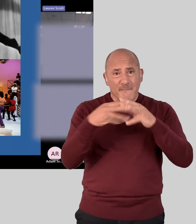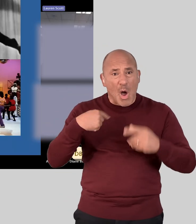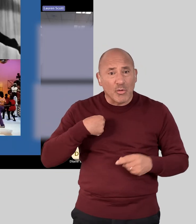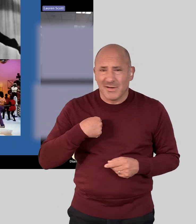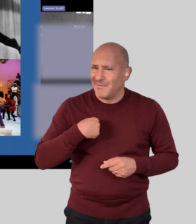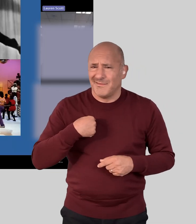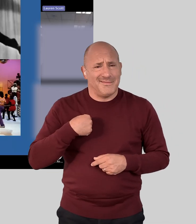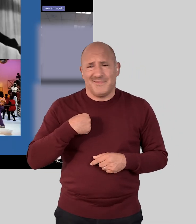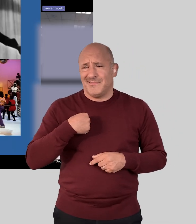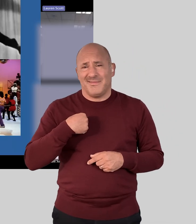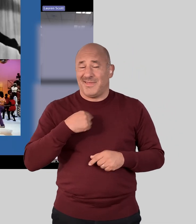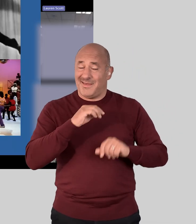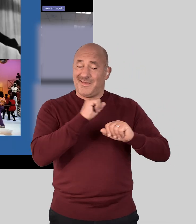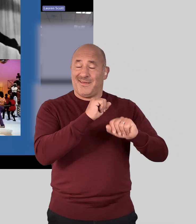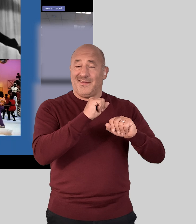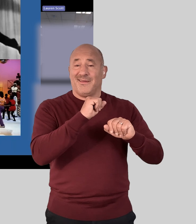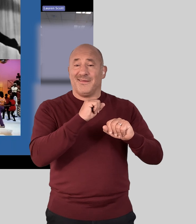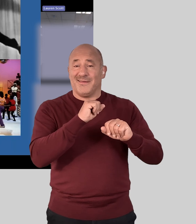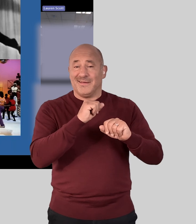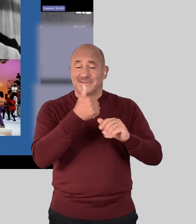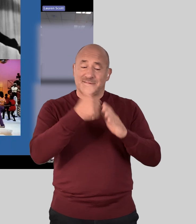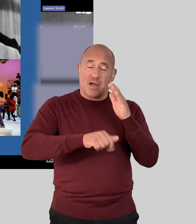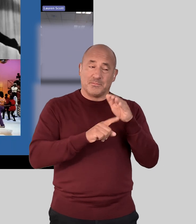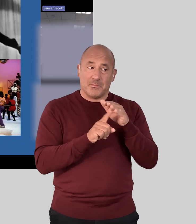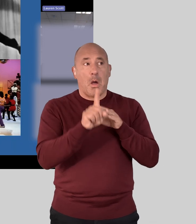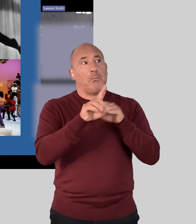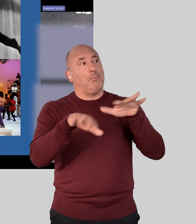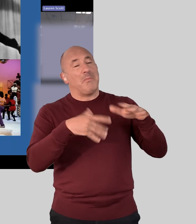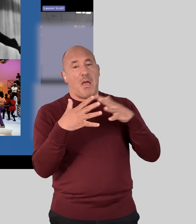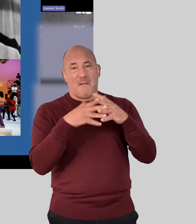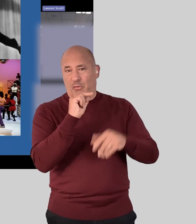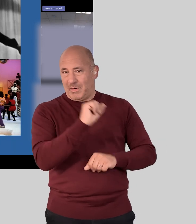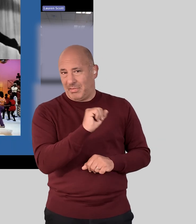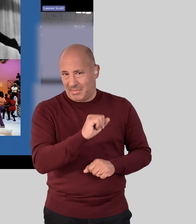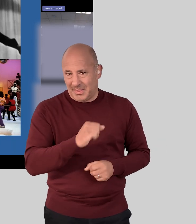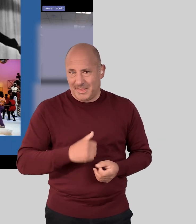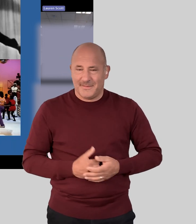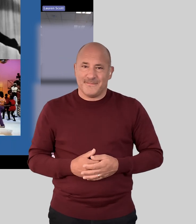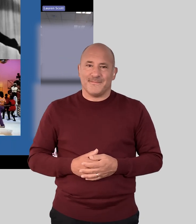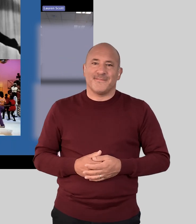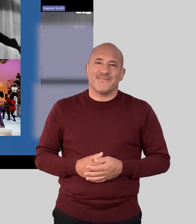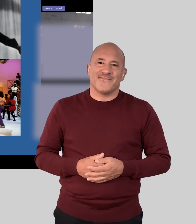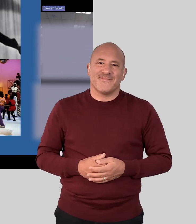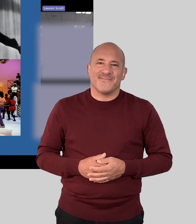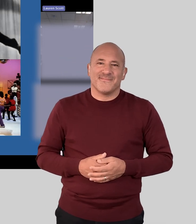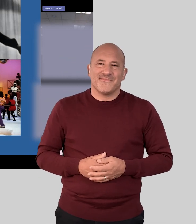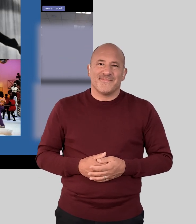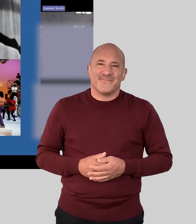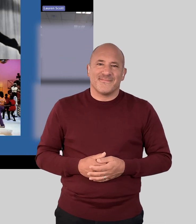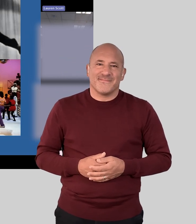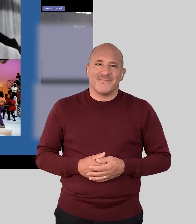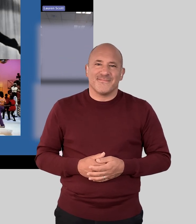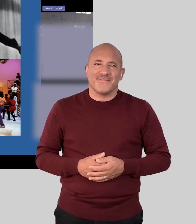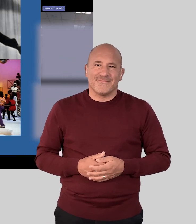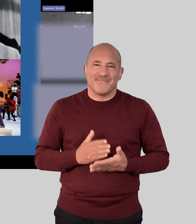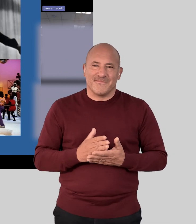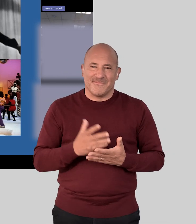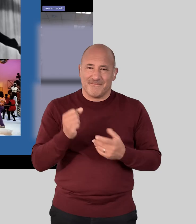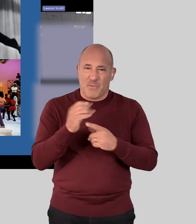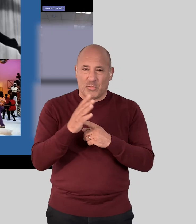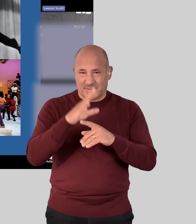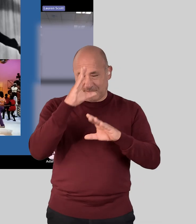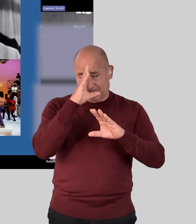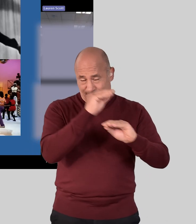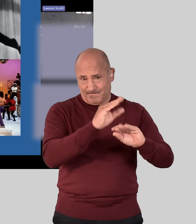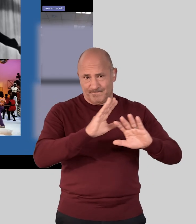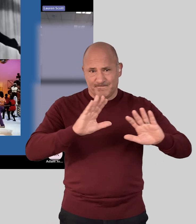mixed woman, and I'm not American, which is also where hip hop emerged. So I think it's